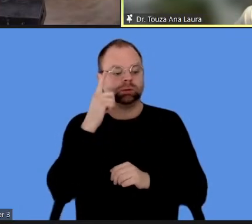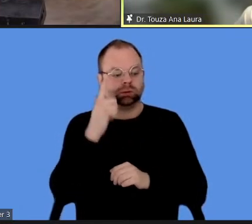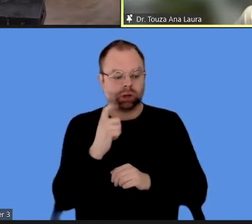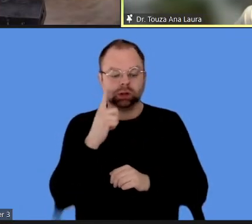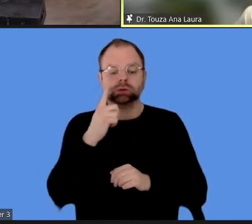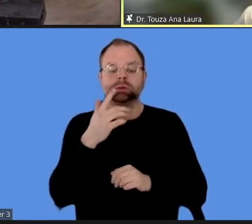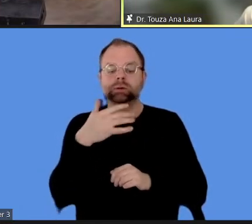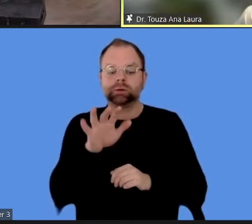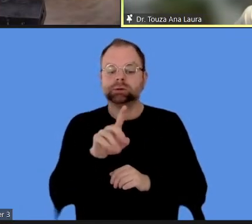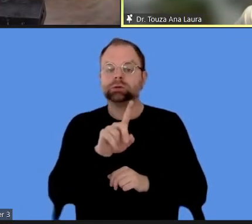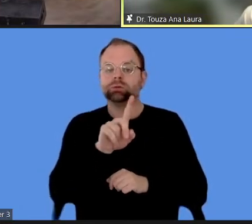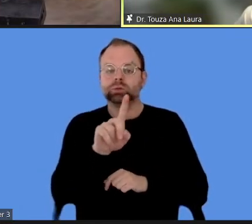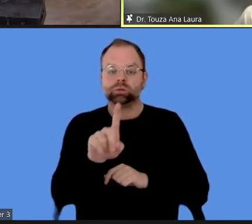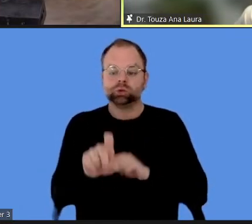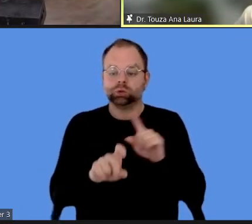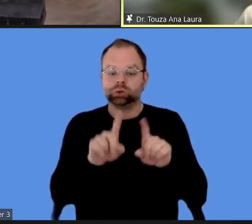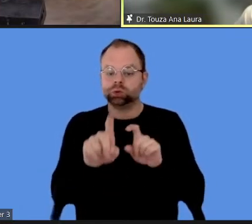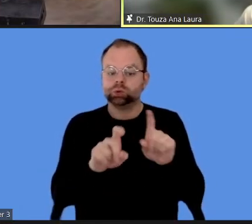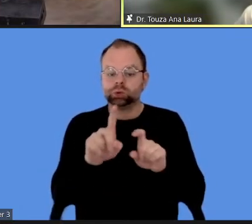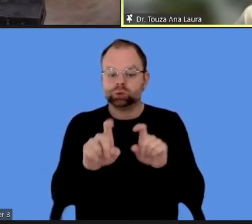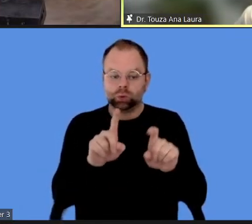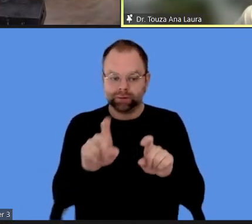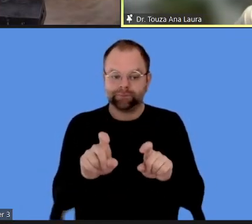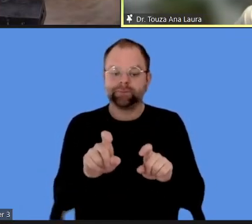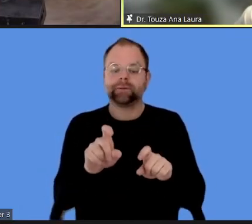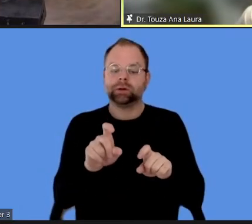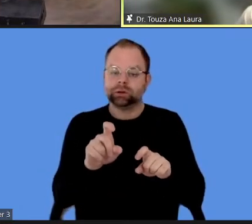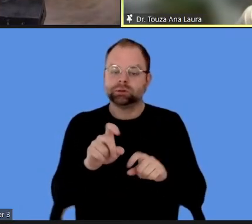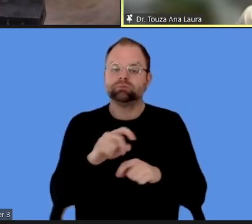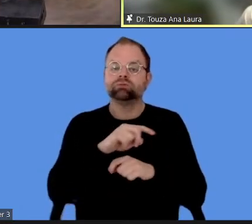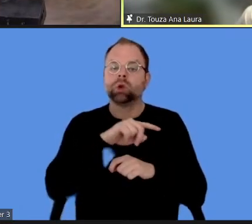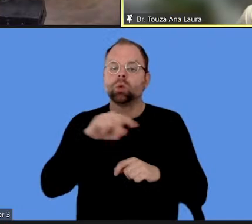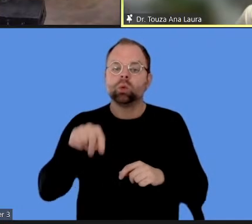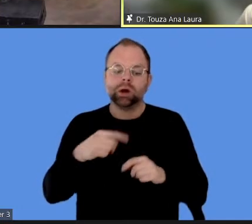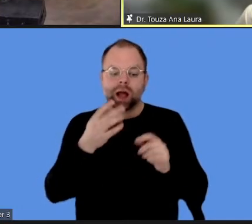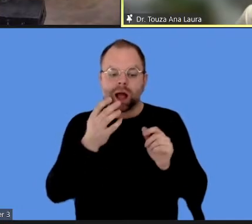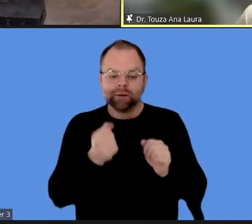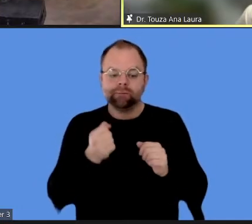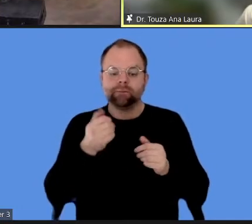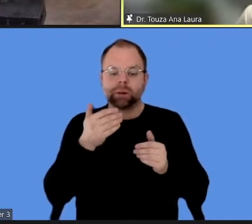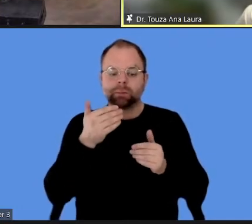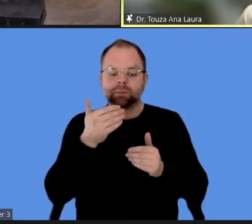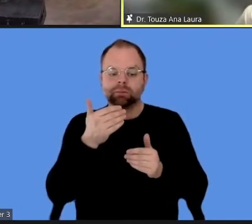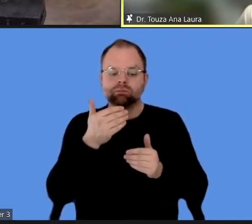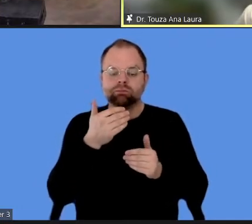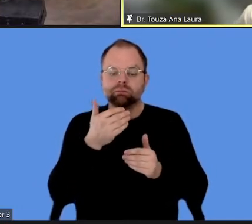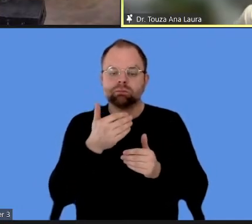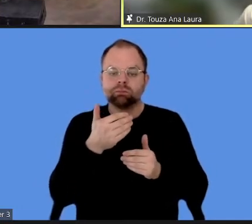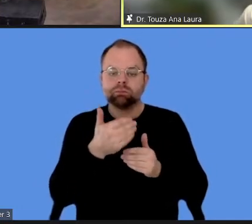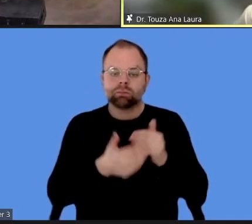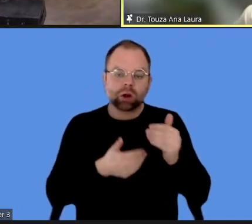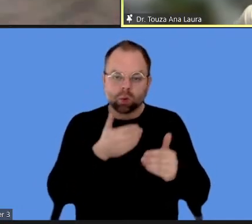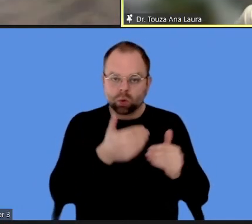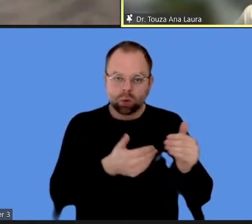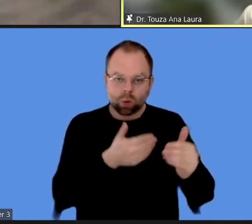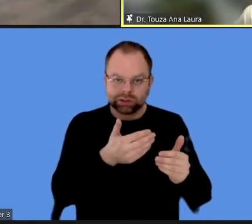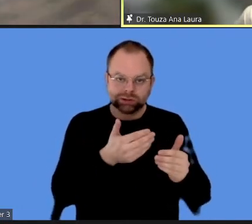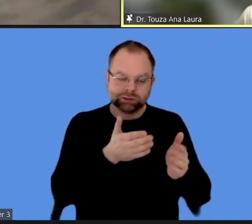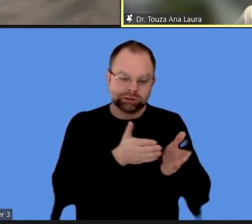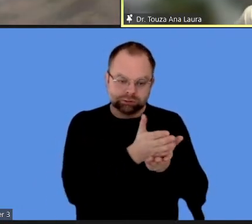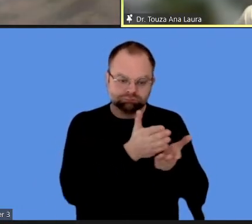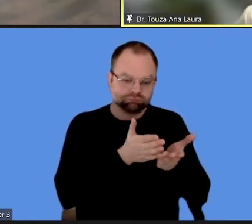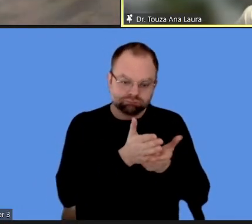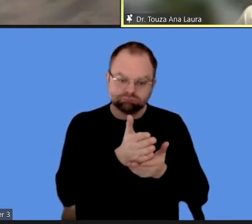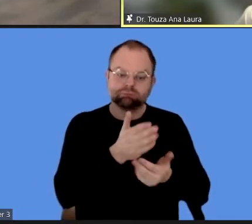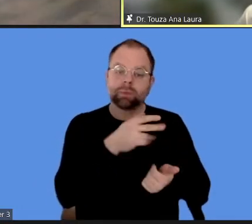I said is a comprehensive and conceptual tool that helps